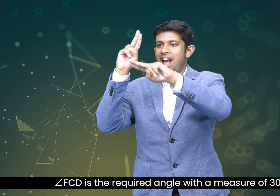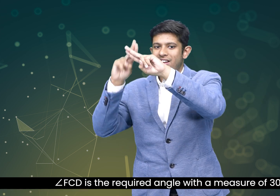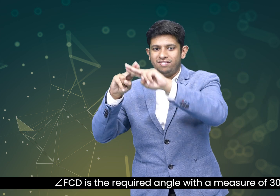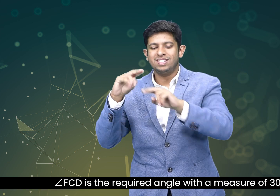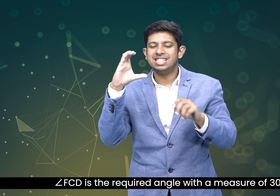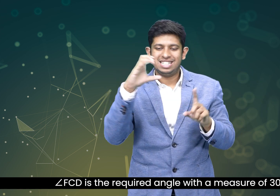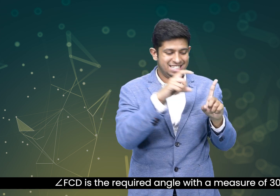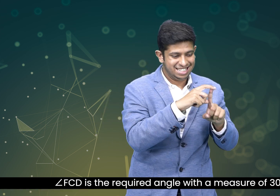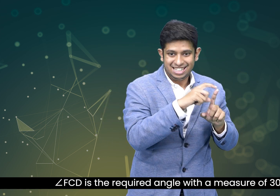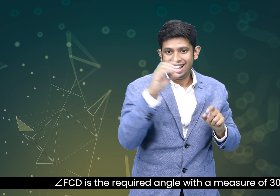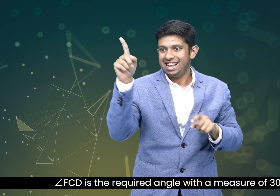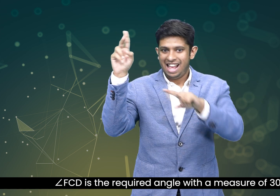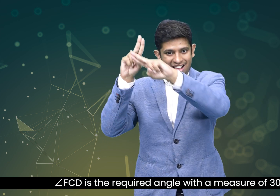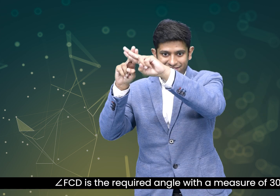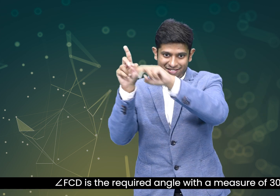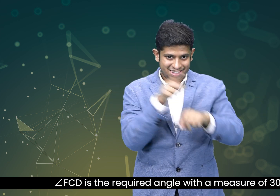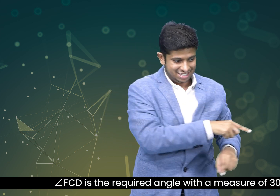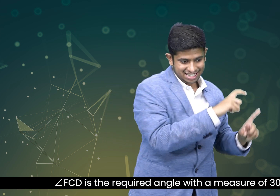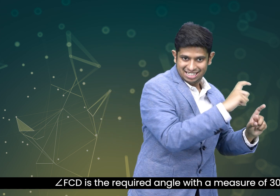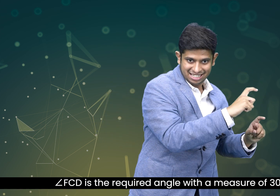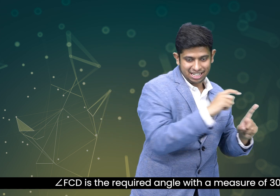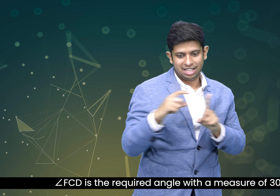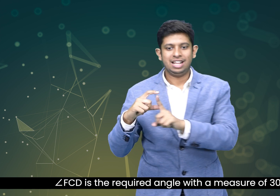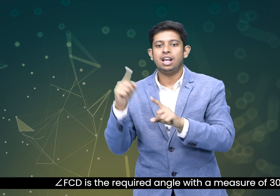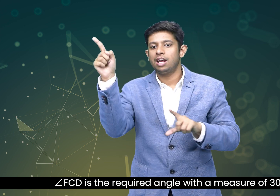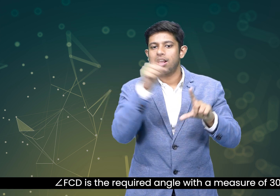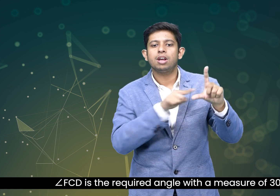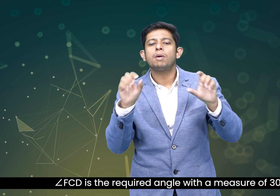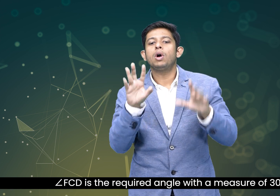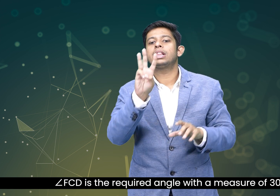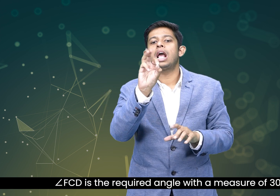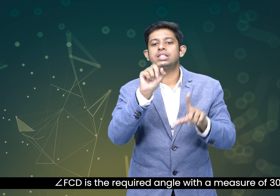Angle FCD is the required angle with a measuring of 30 degrees.